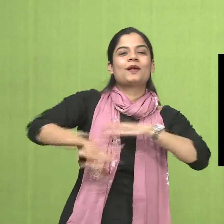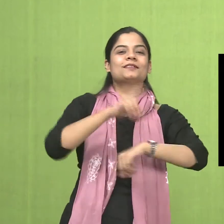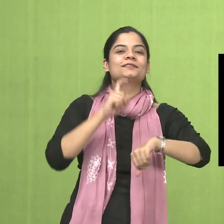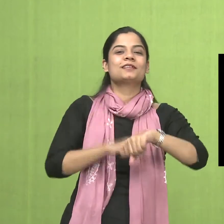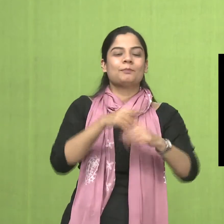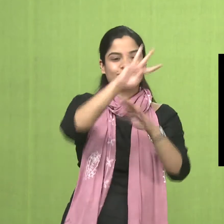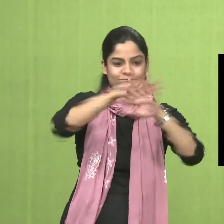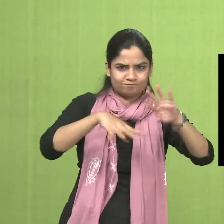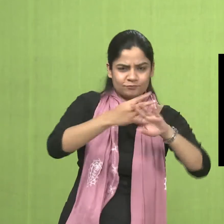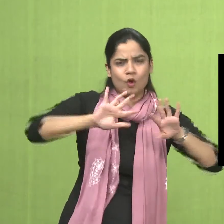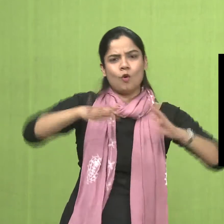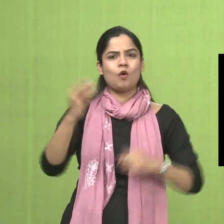exhausting and management will be very, very poor.